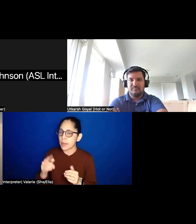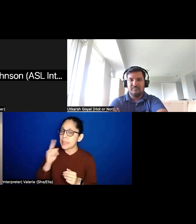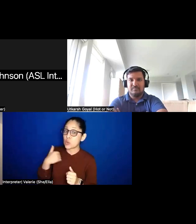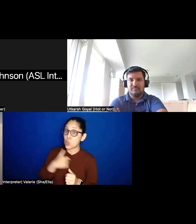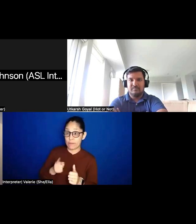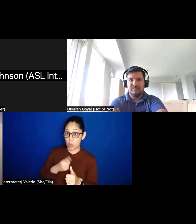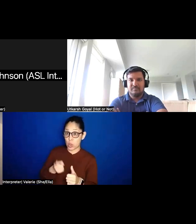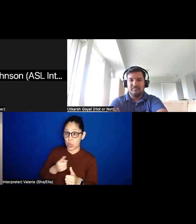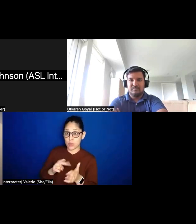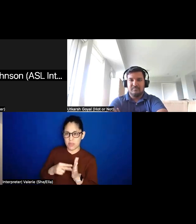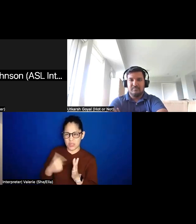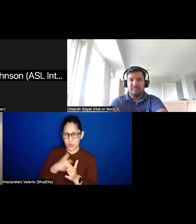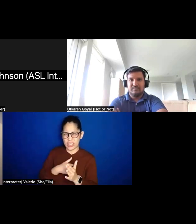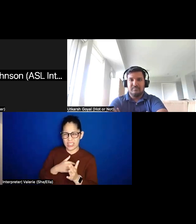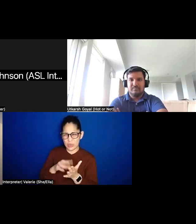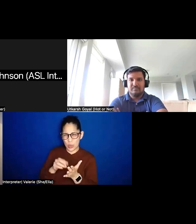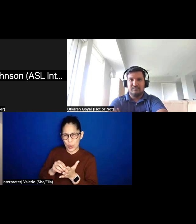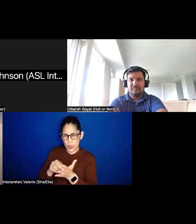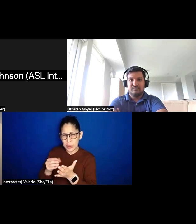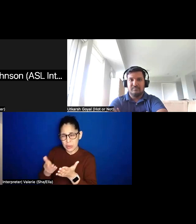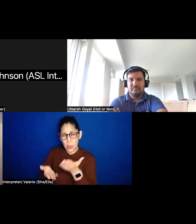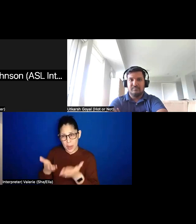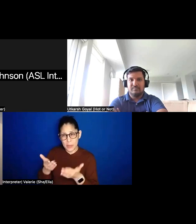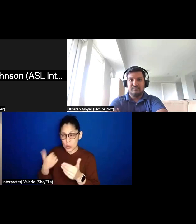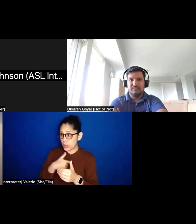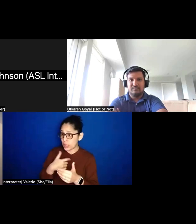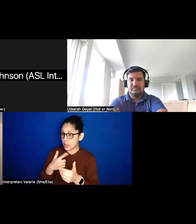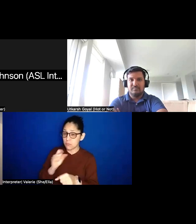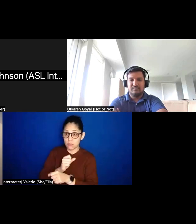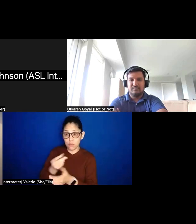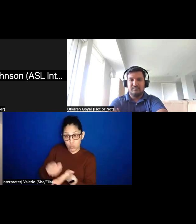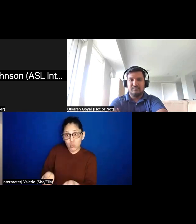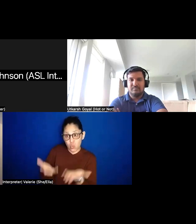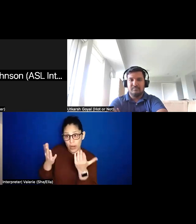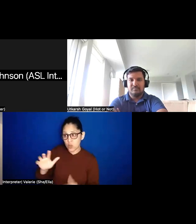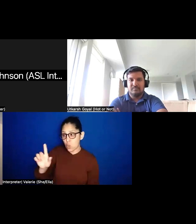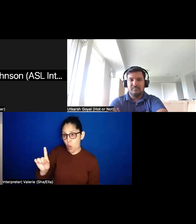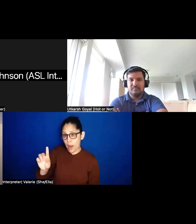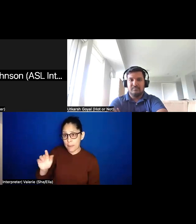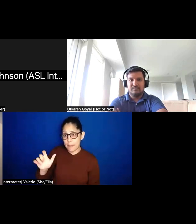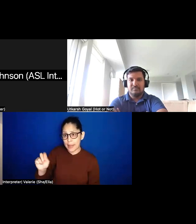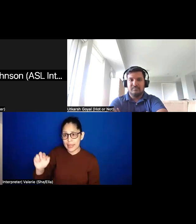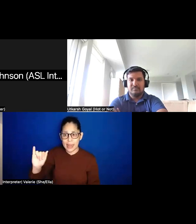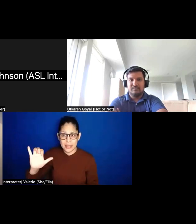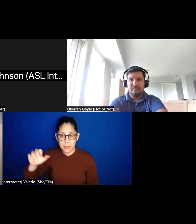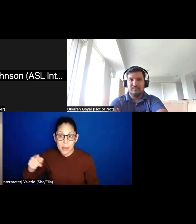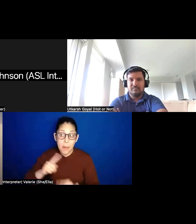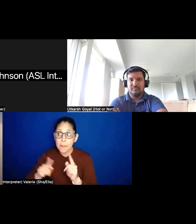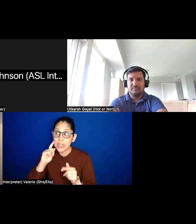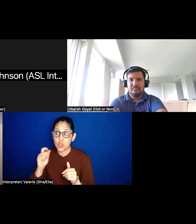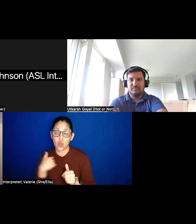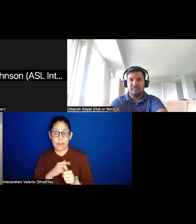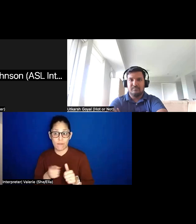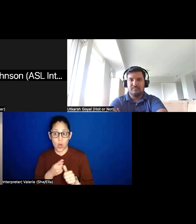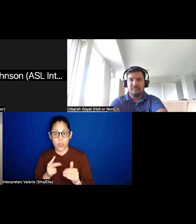Maybe we would have still raised the 1 million ICP even if we weren't first. But I think the fact that we were added more